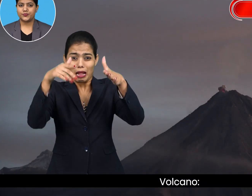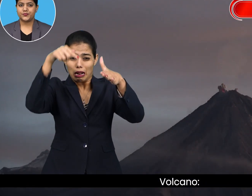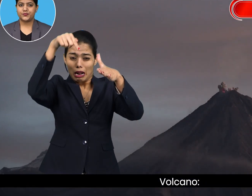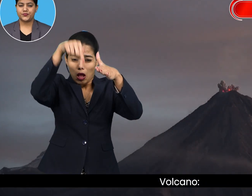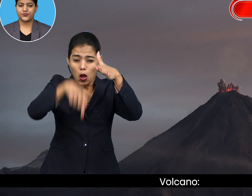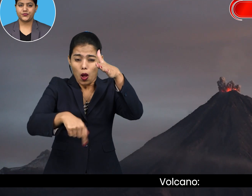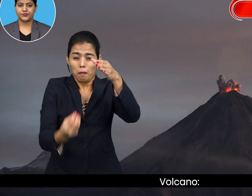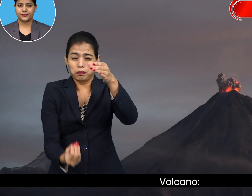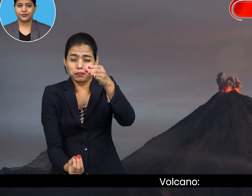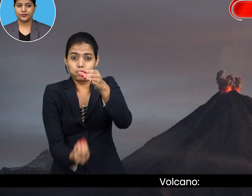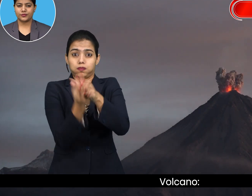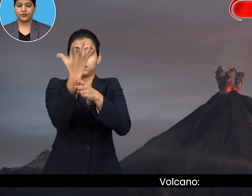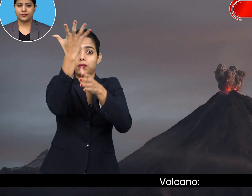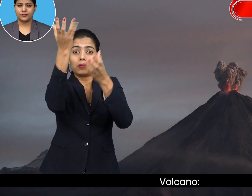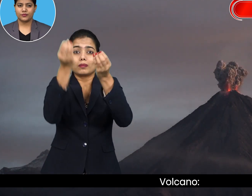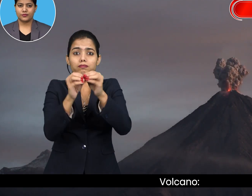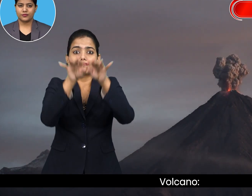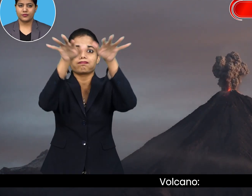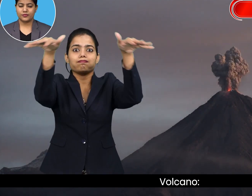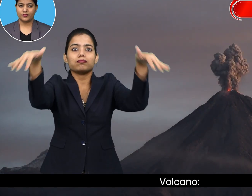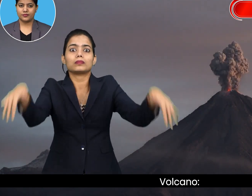Volcano.